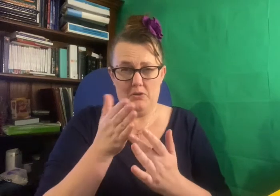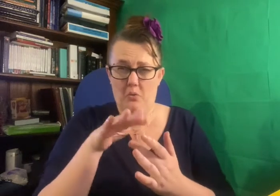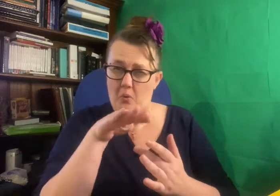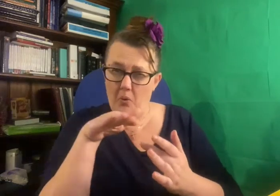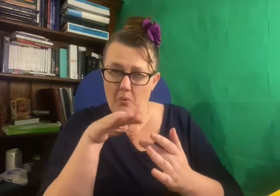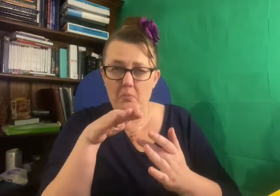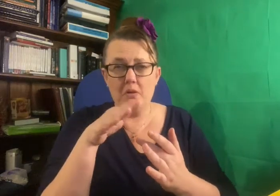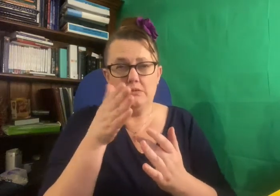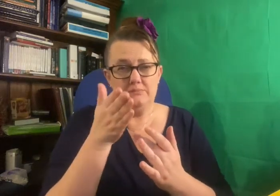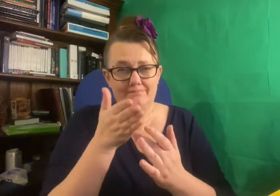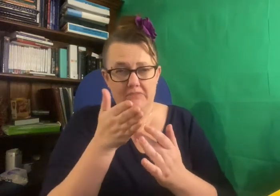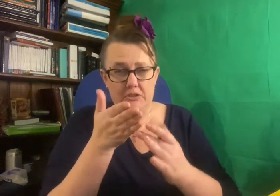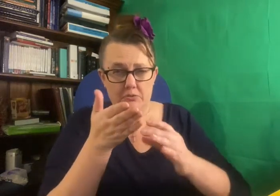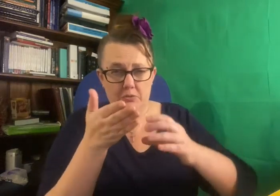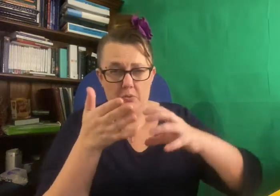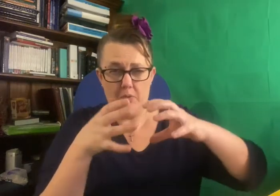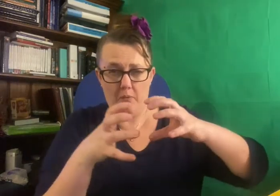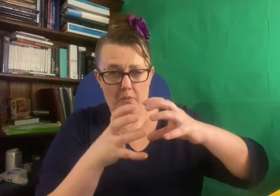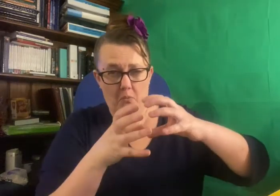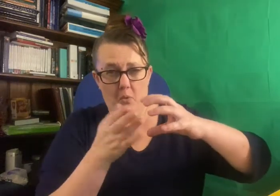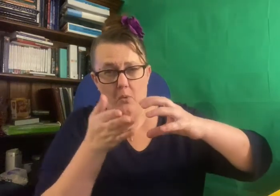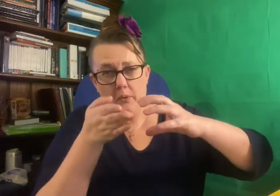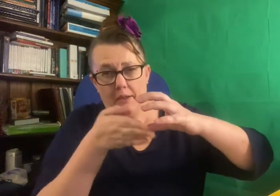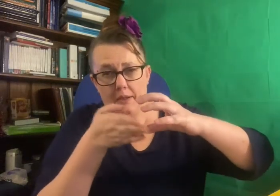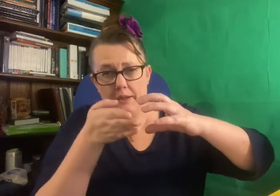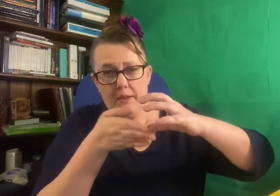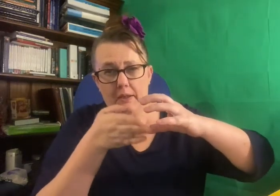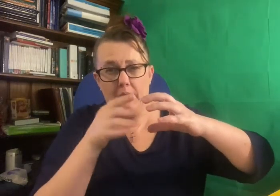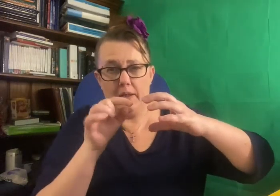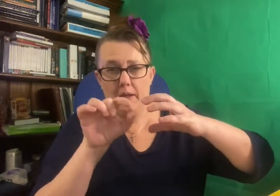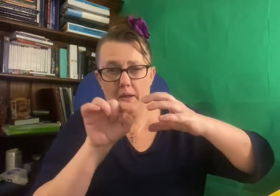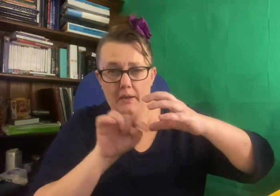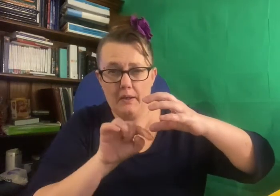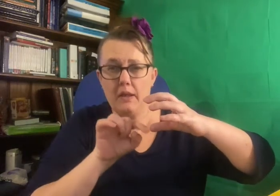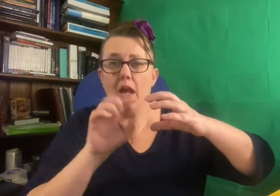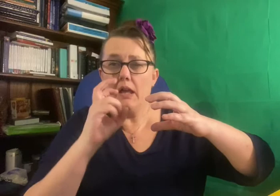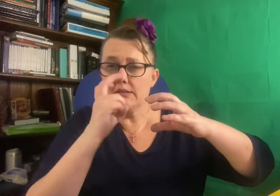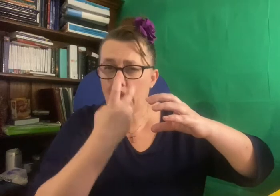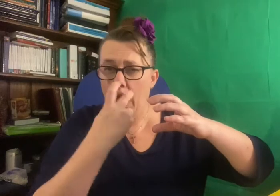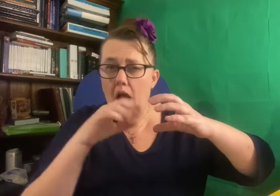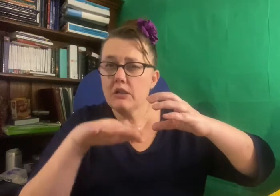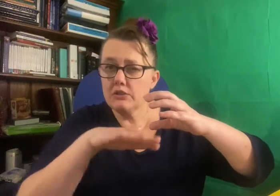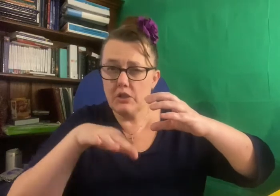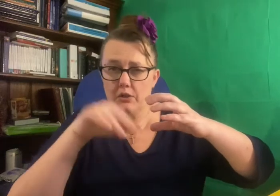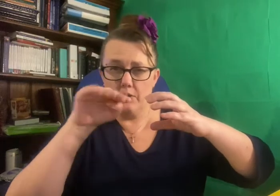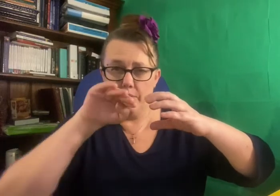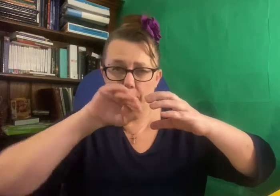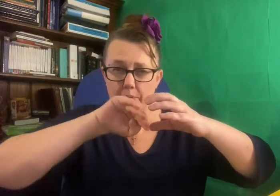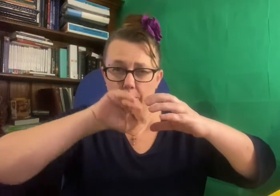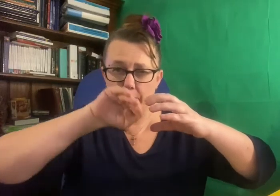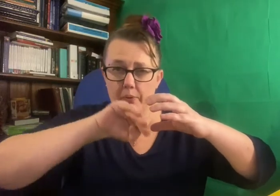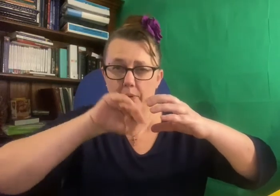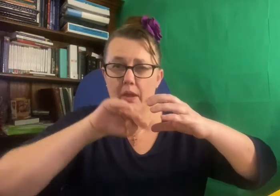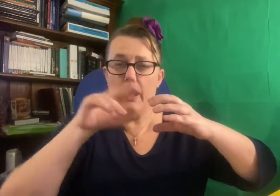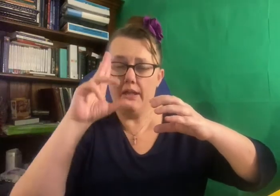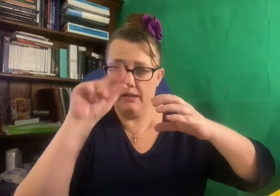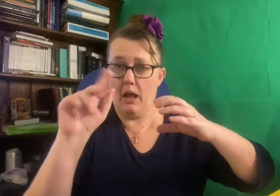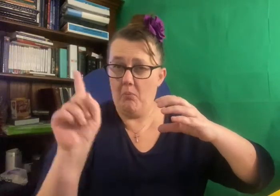When you have a look at the picture of the ball, you'll see in the middle, in between the light side and the dark side,